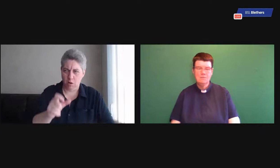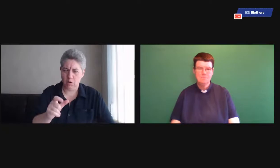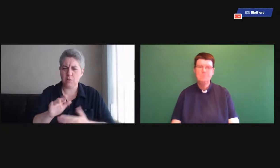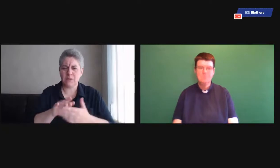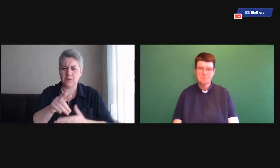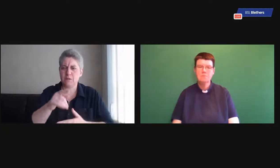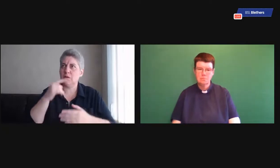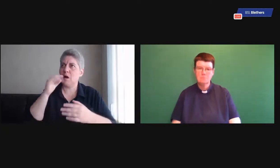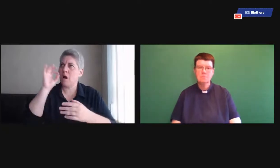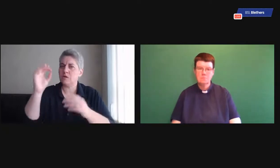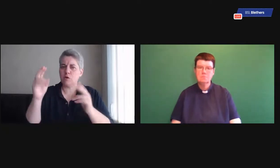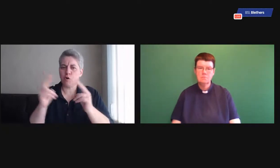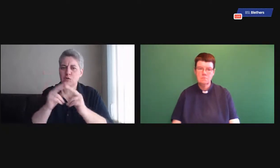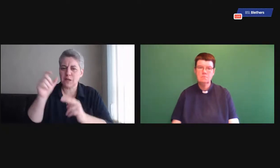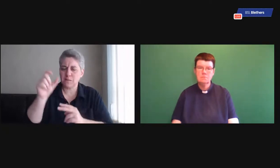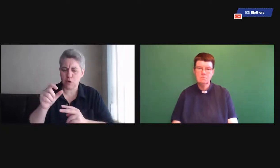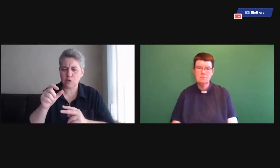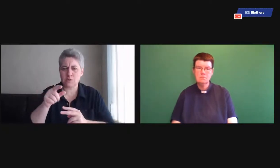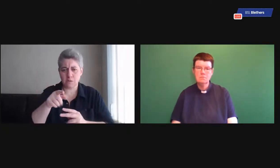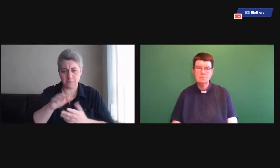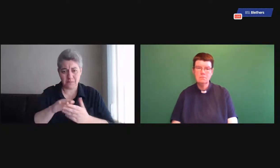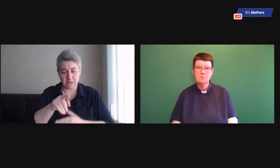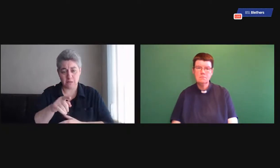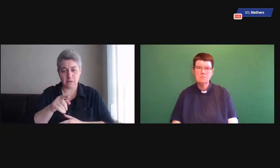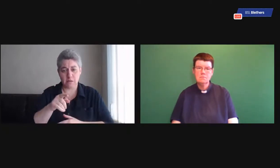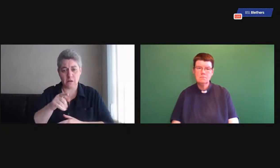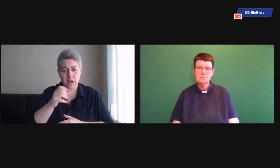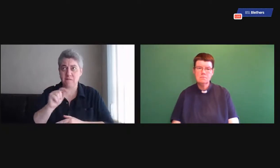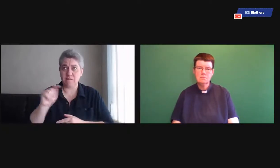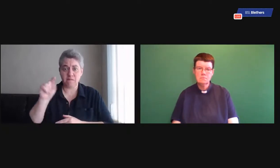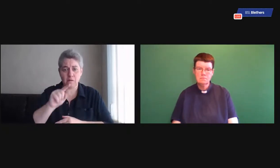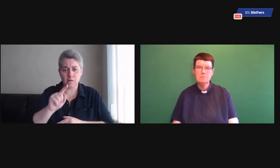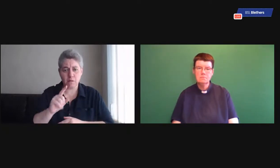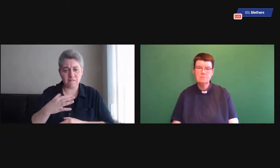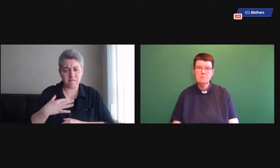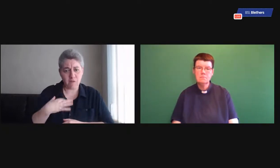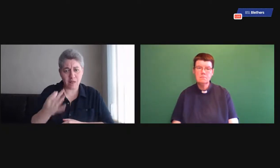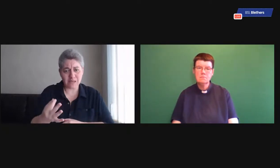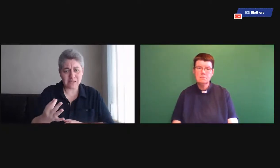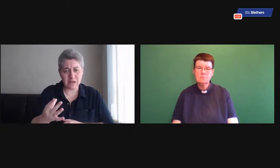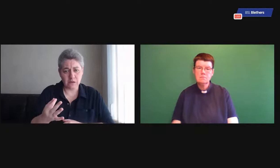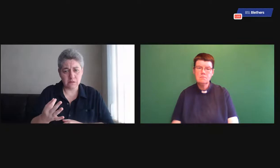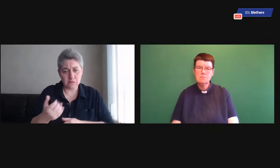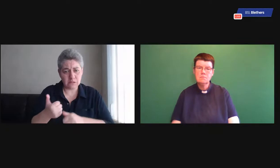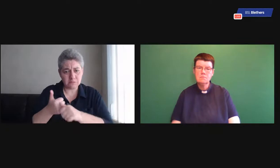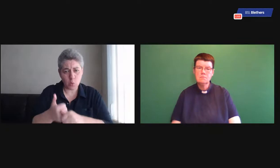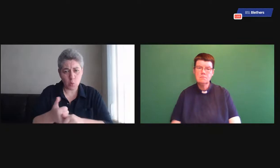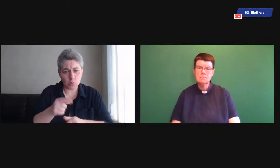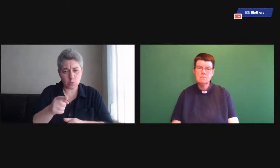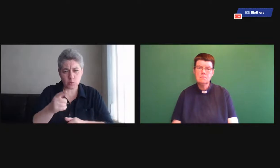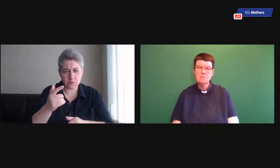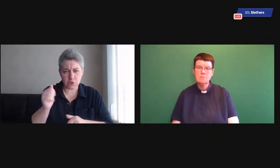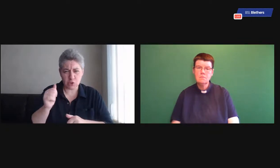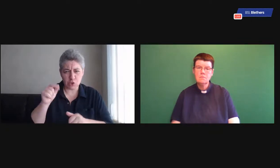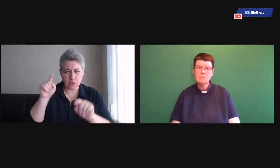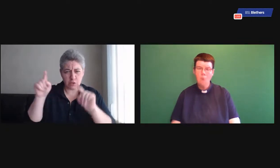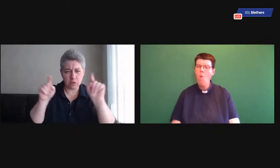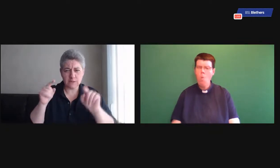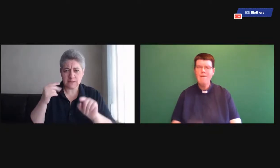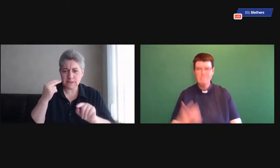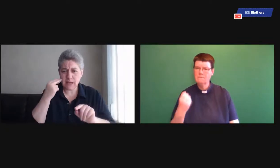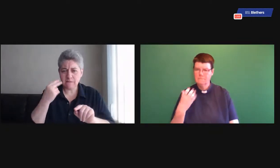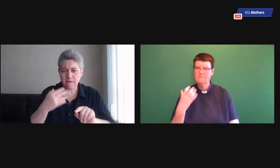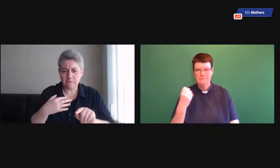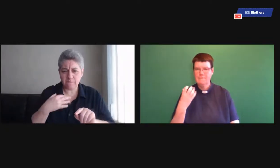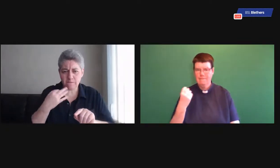mean, I'm just even thinking about it, it would be impossible one person to cover the whole of Scotland. But do you have any volunteers